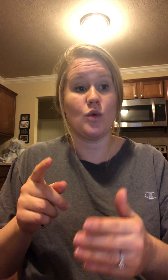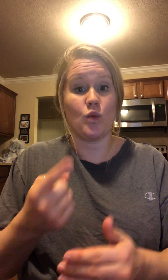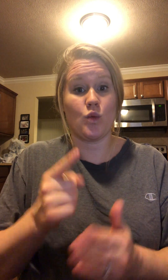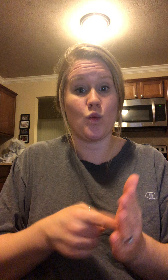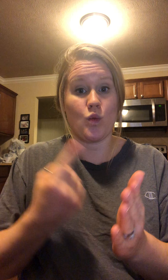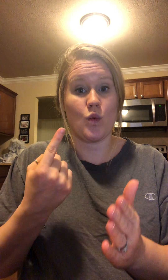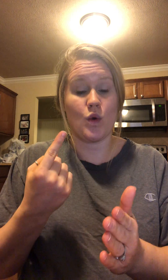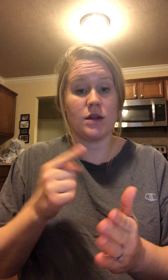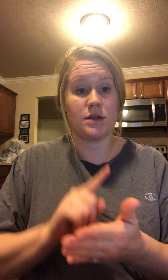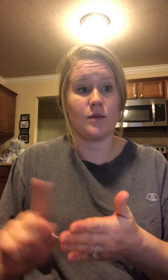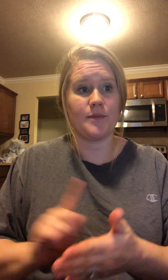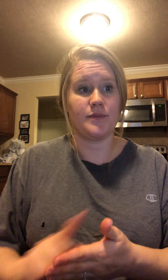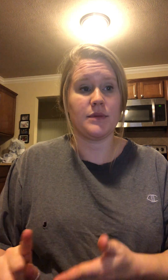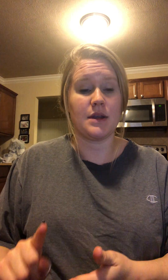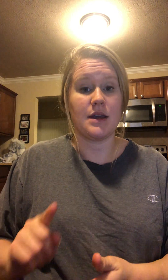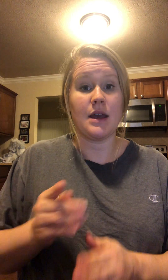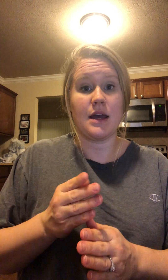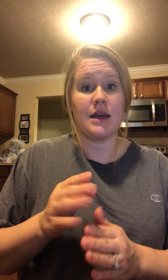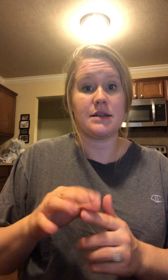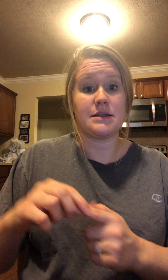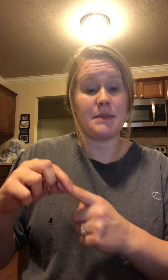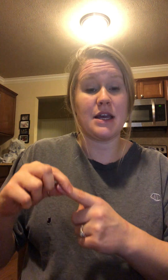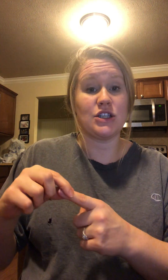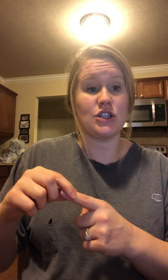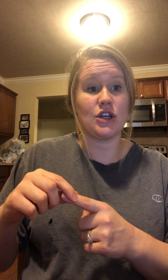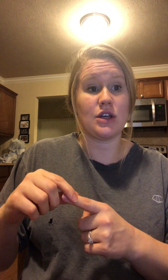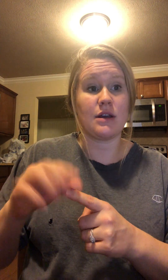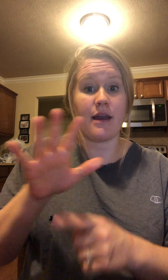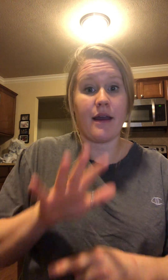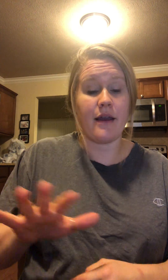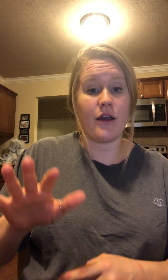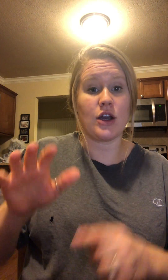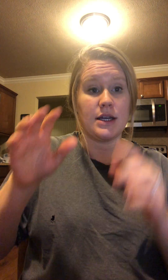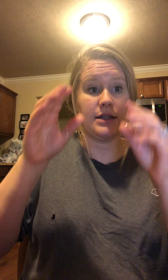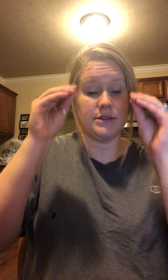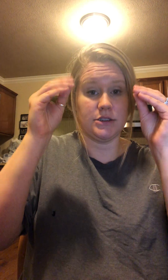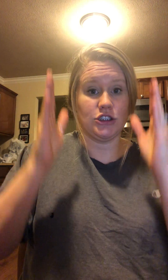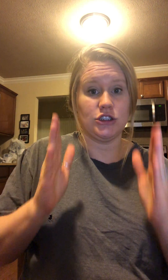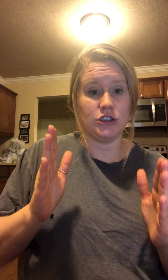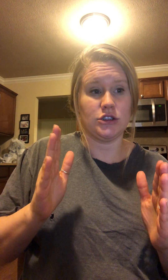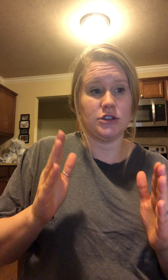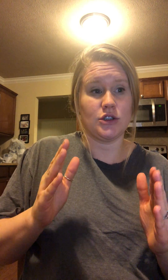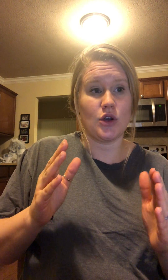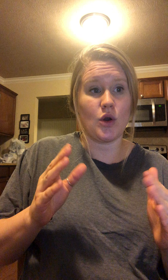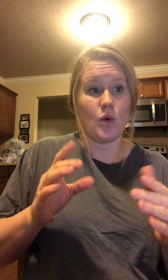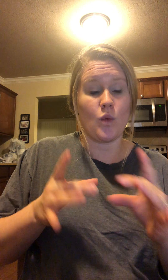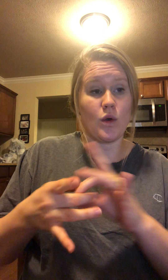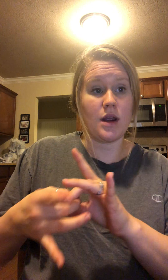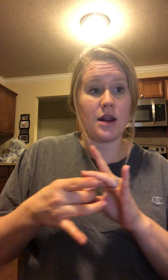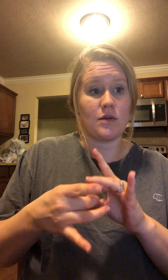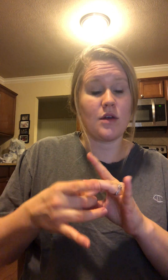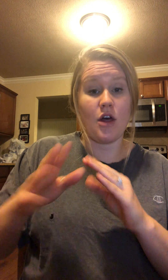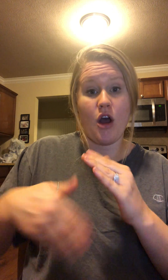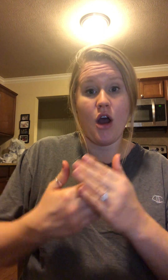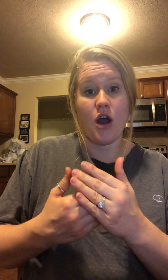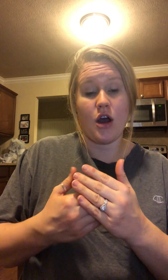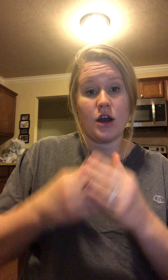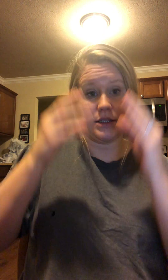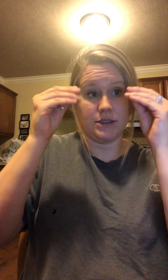area teachers work hand in hand with all the grade level teachers, and kindergarten is no